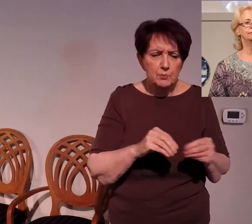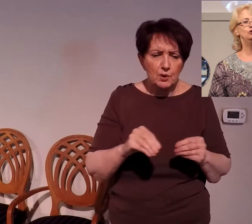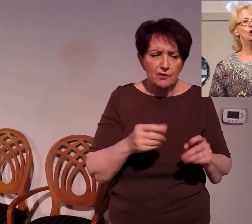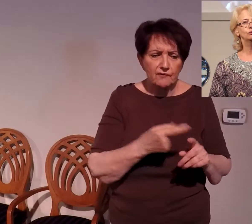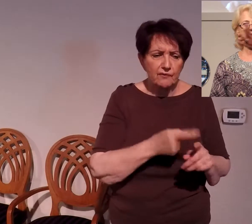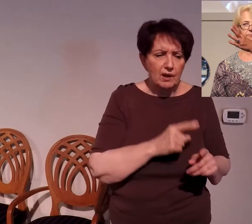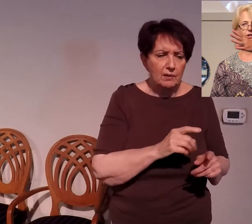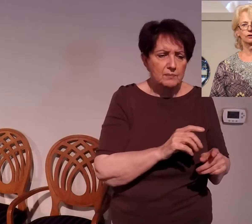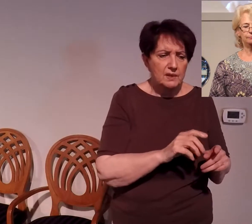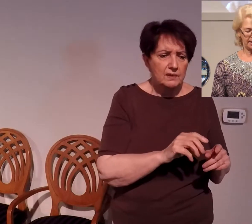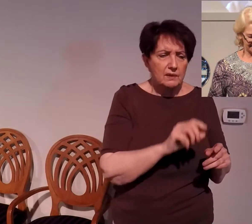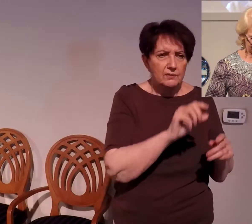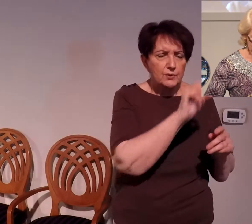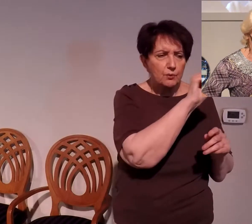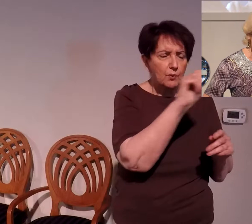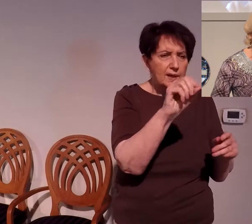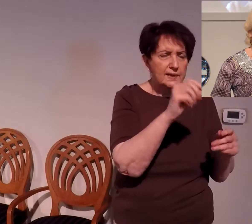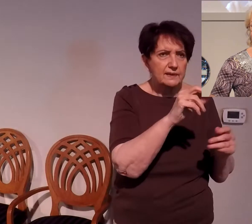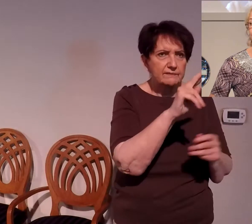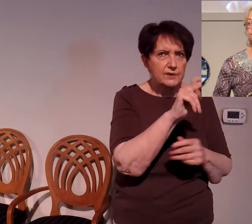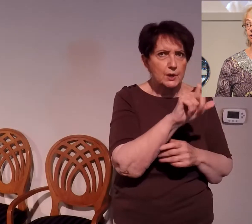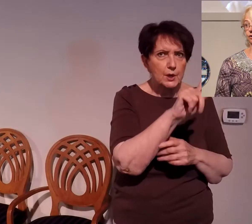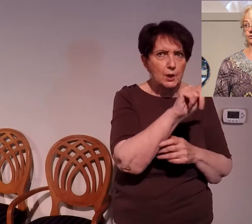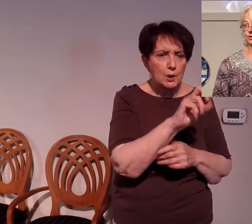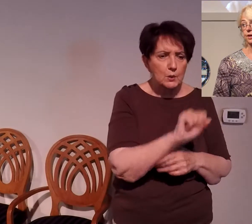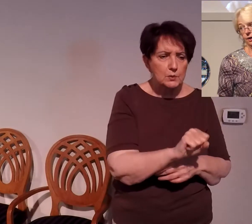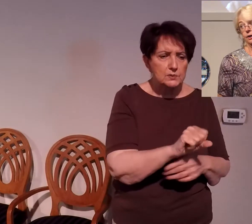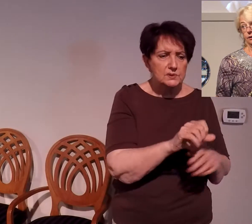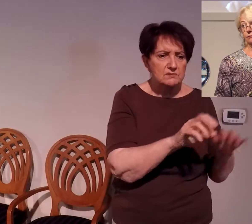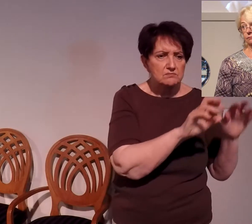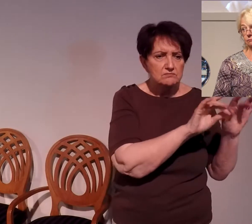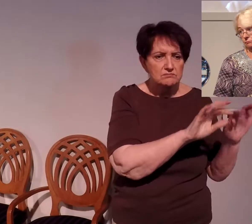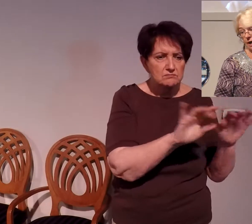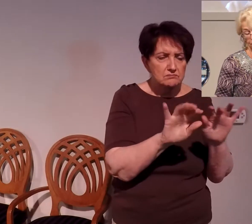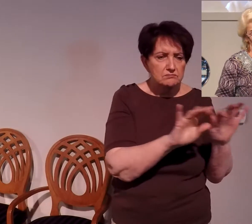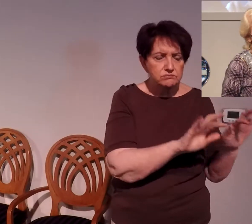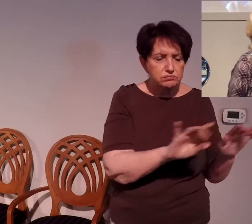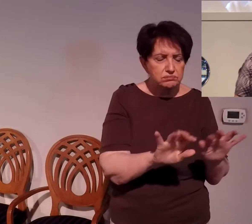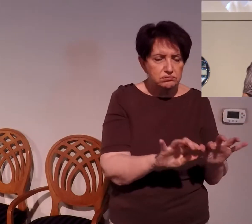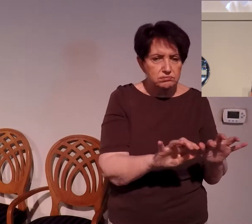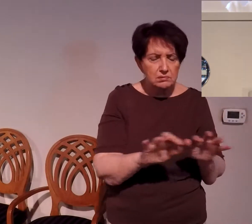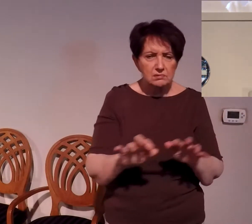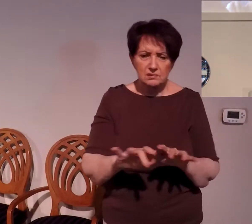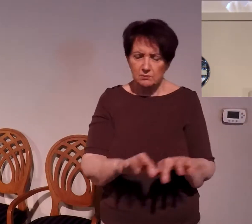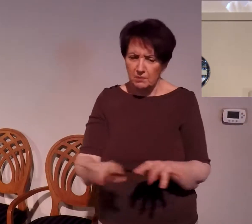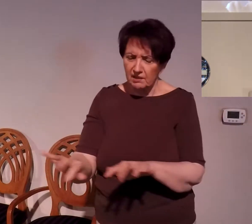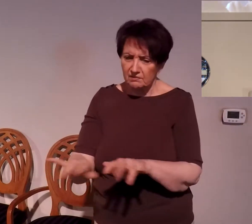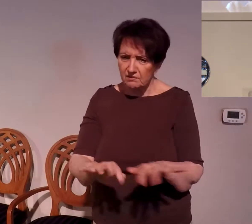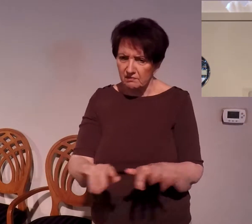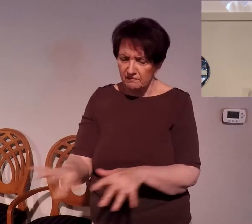writing of notes up there on the page to playing through my fingers? How do you get there?